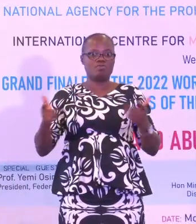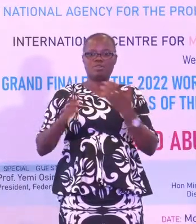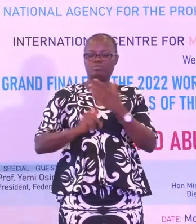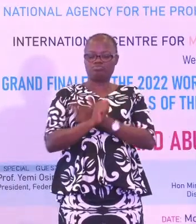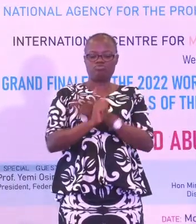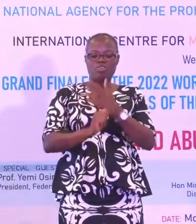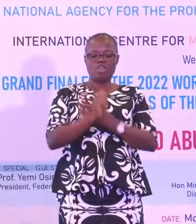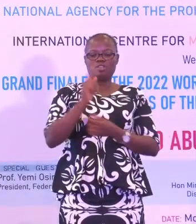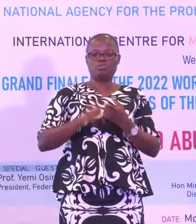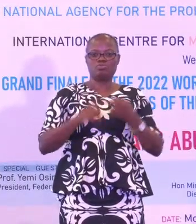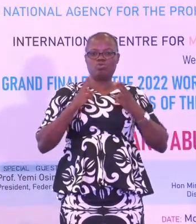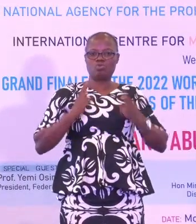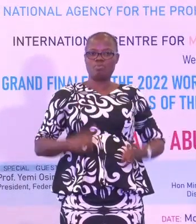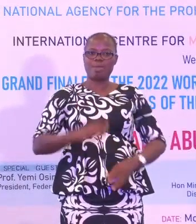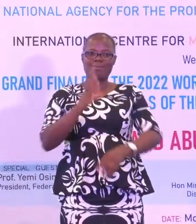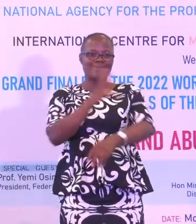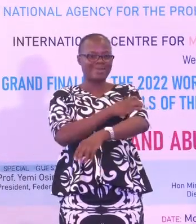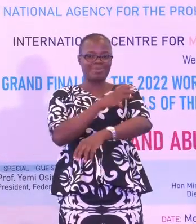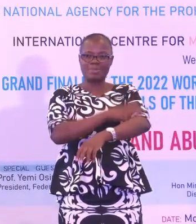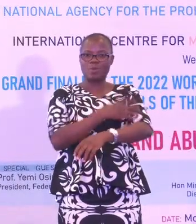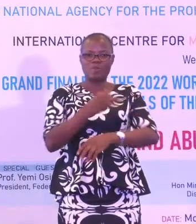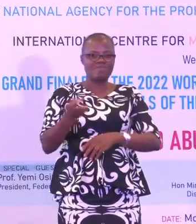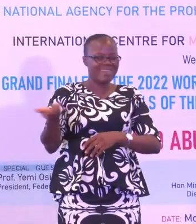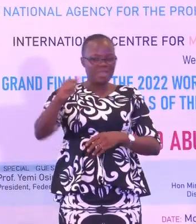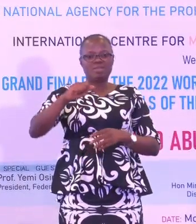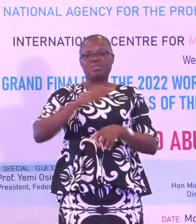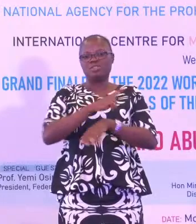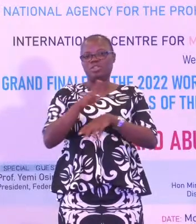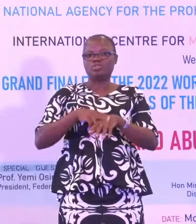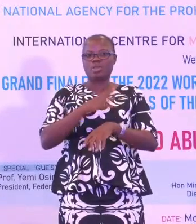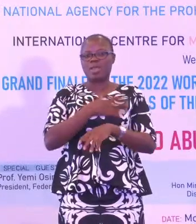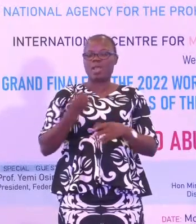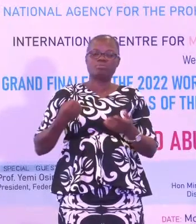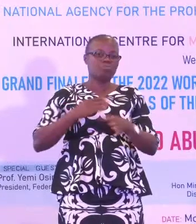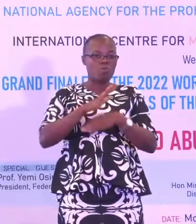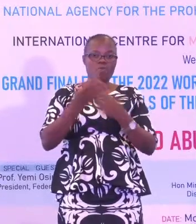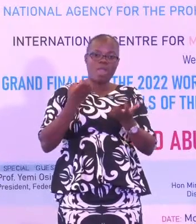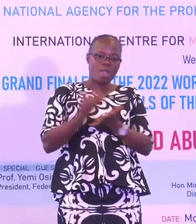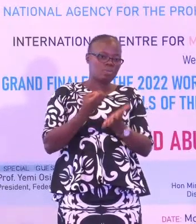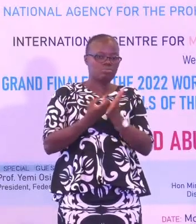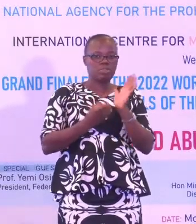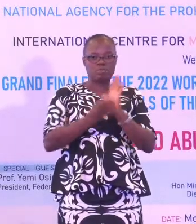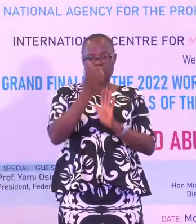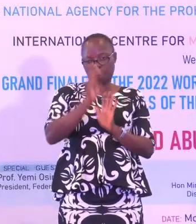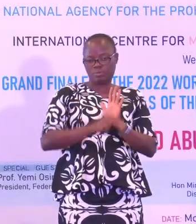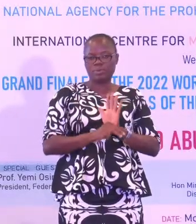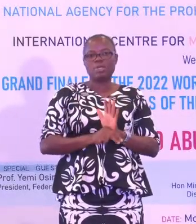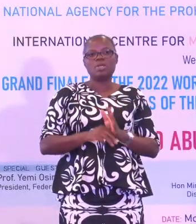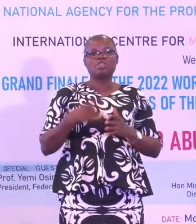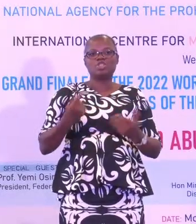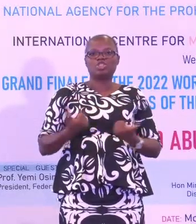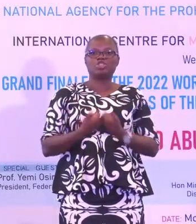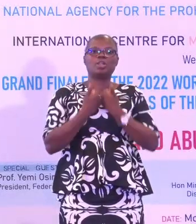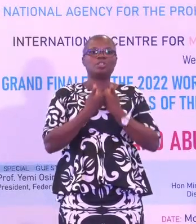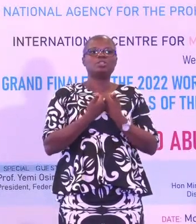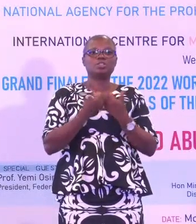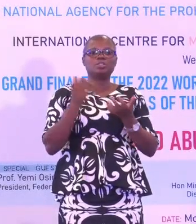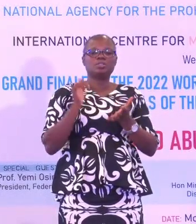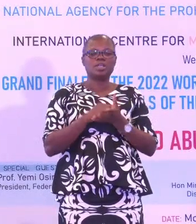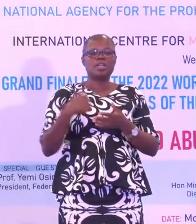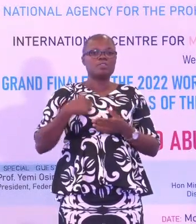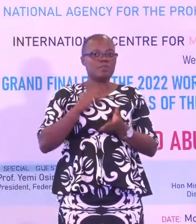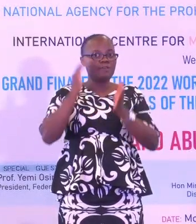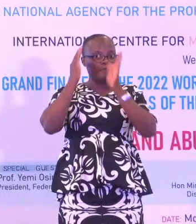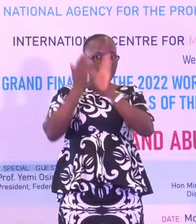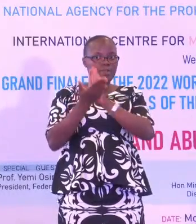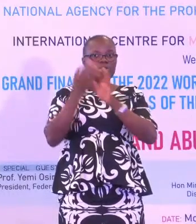human capital of any nation and its overall economic development. The challenges we jointly face